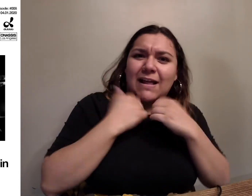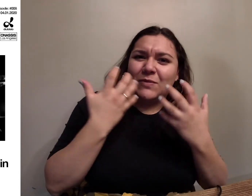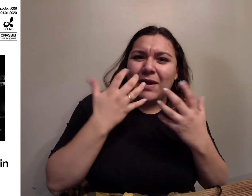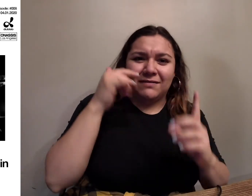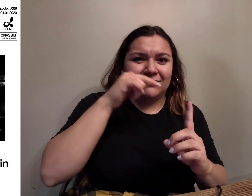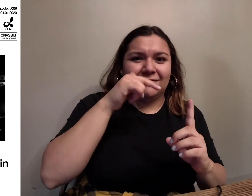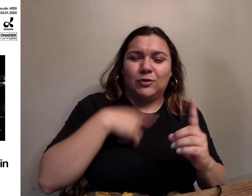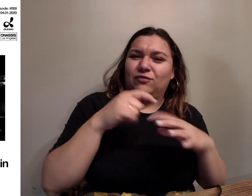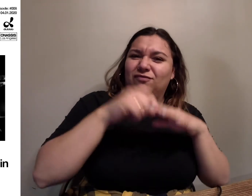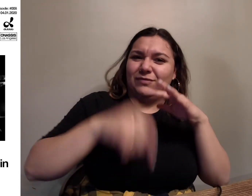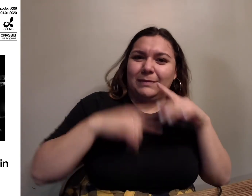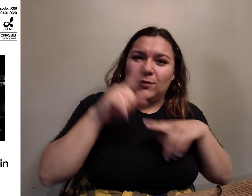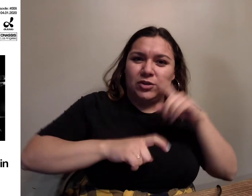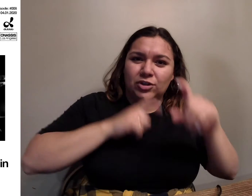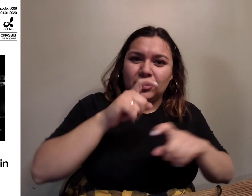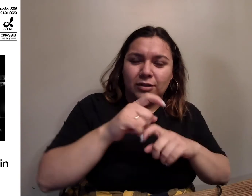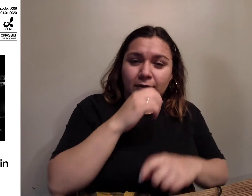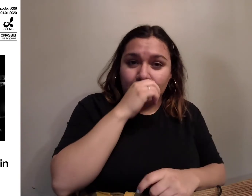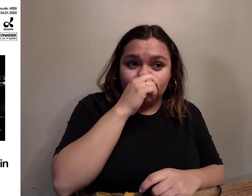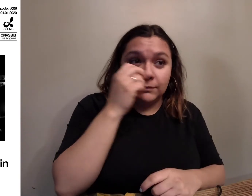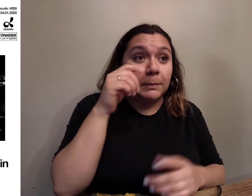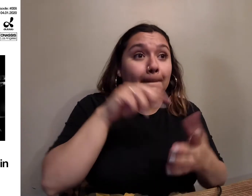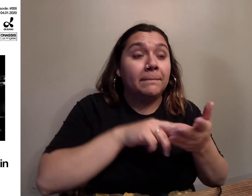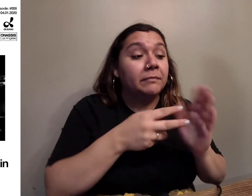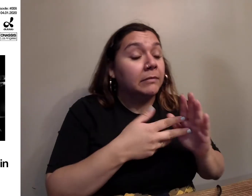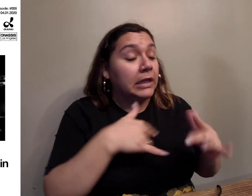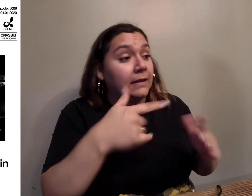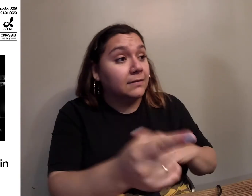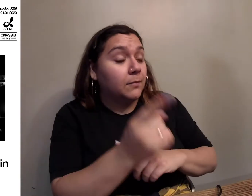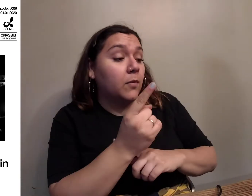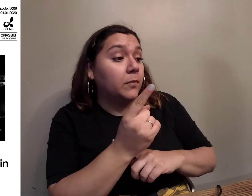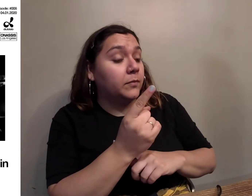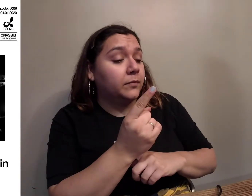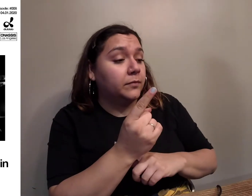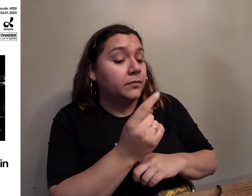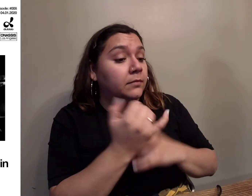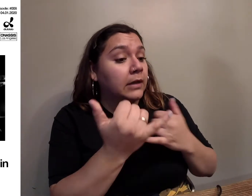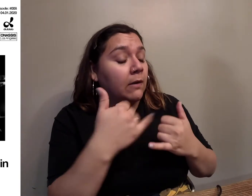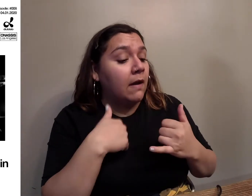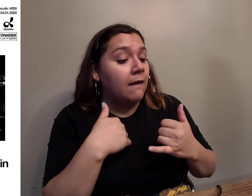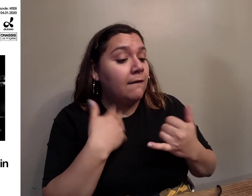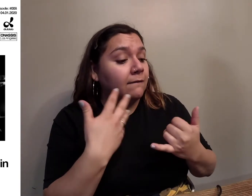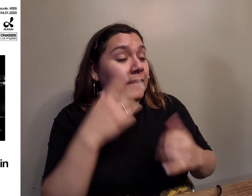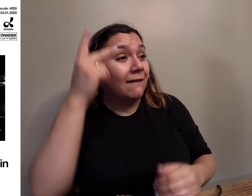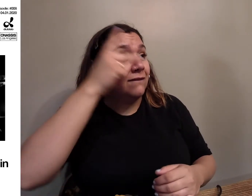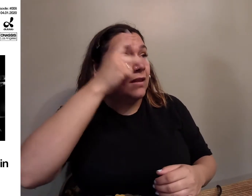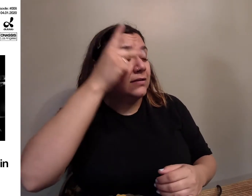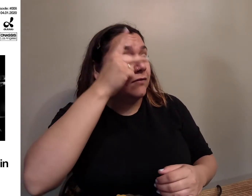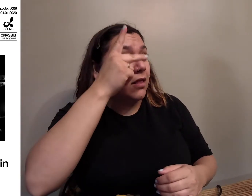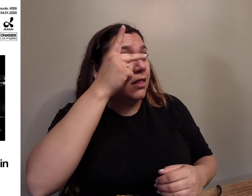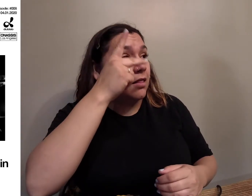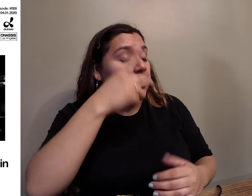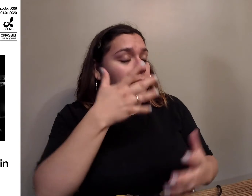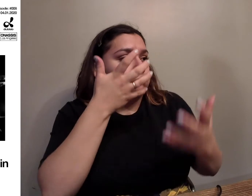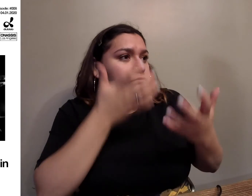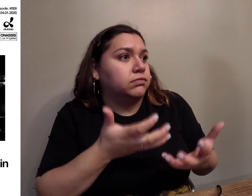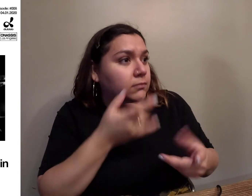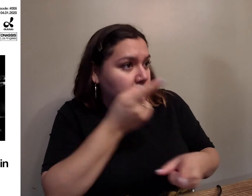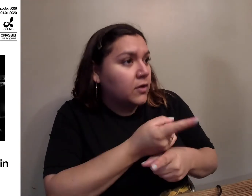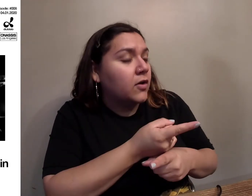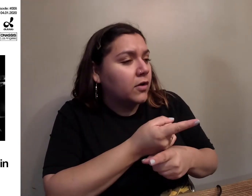deep questions. So this moment actually has kind of a philosophical heft to it,